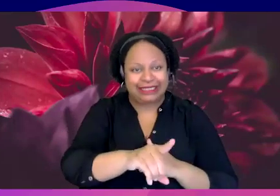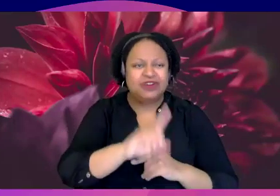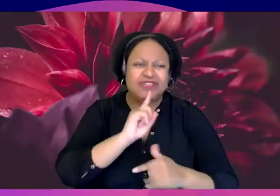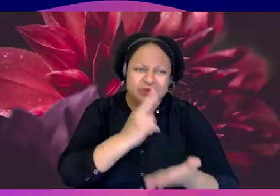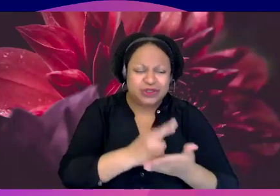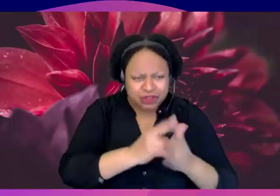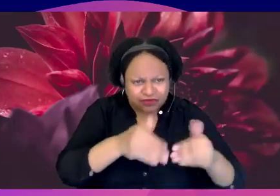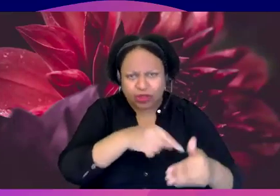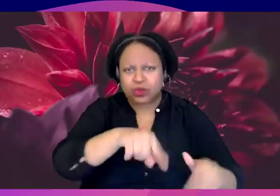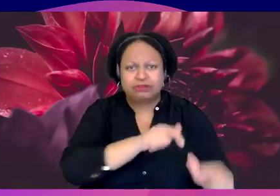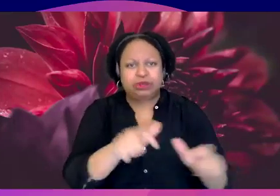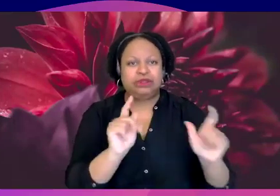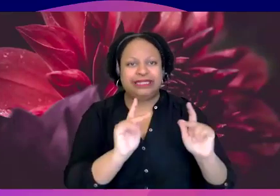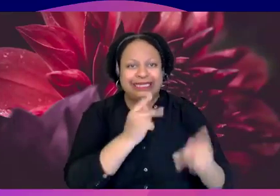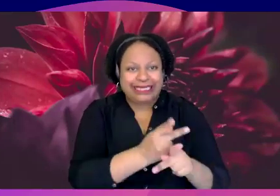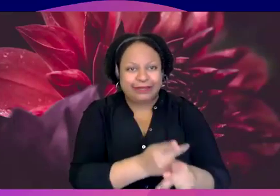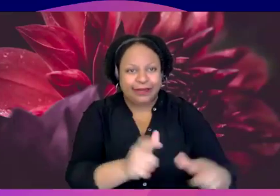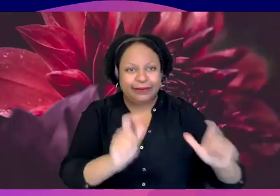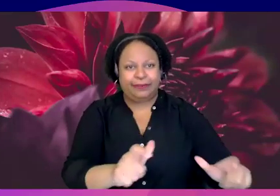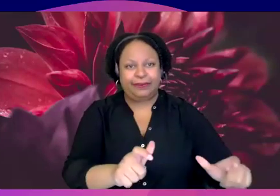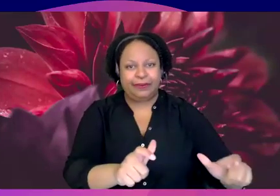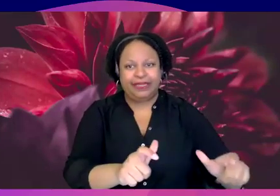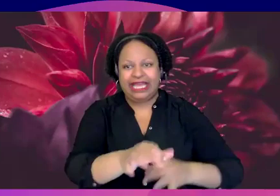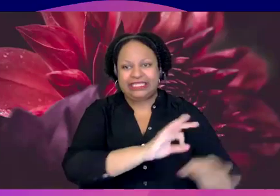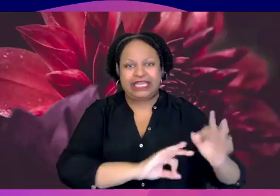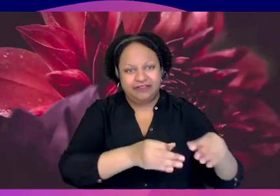there, I think we'd be in a very sort of different place.